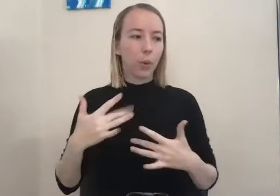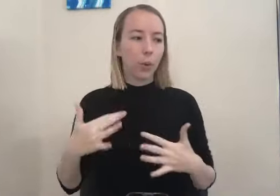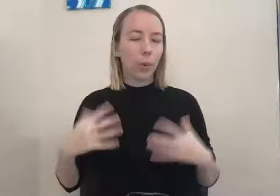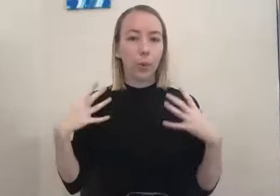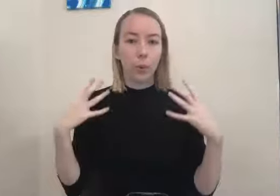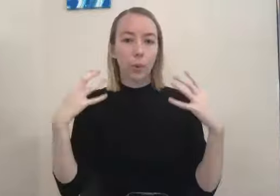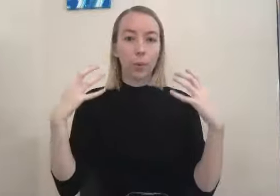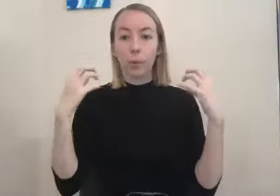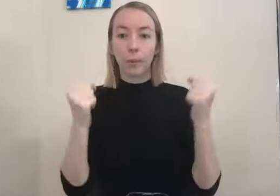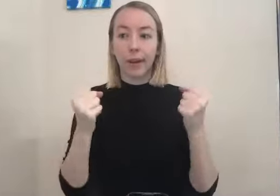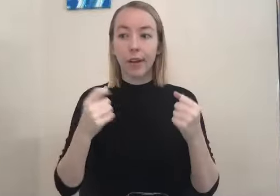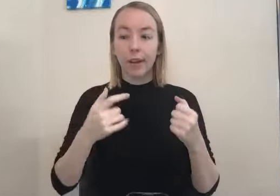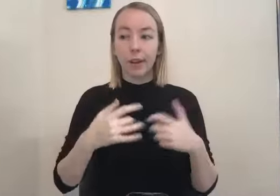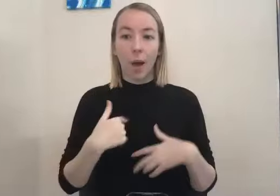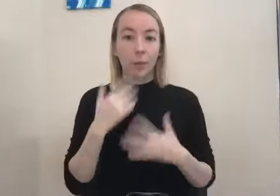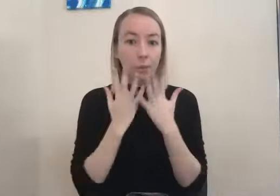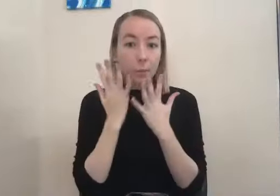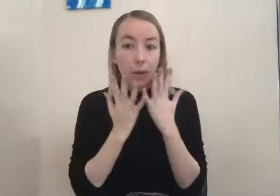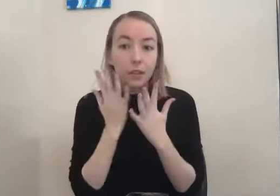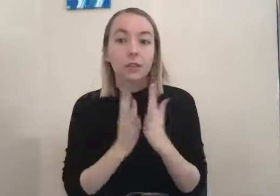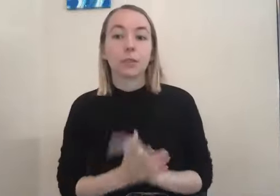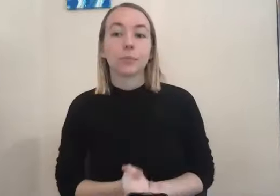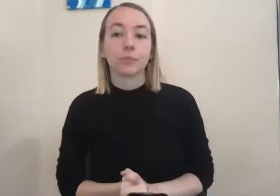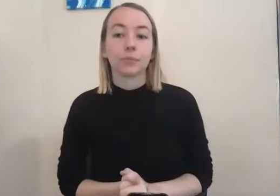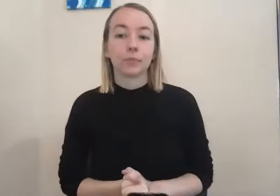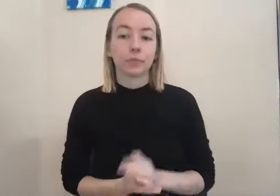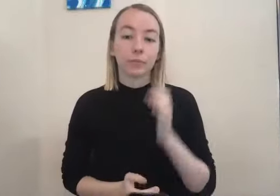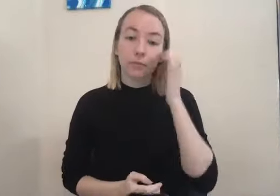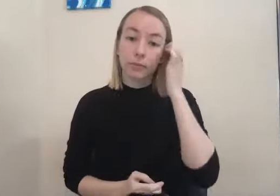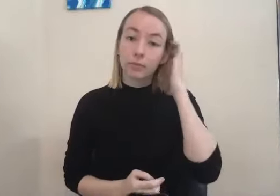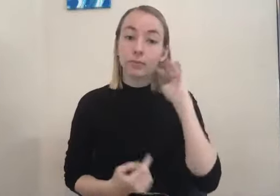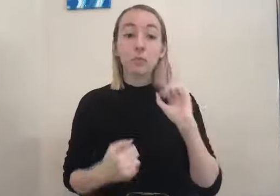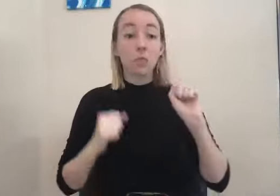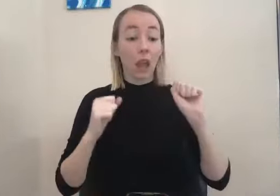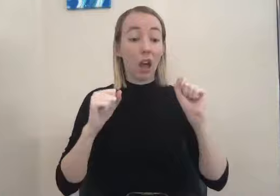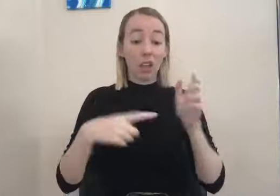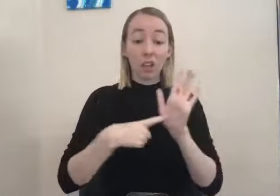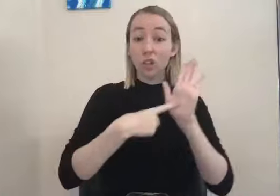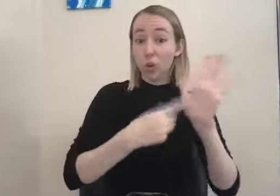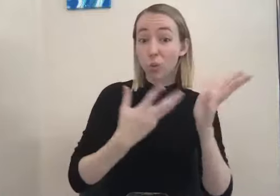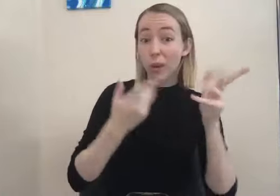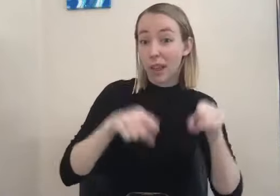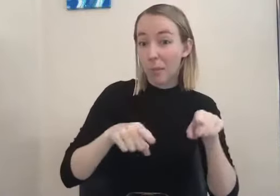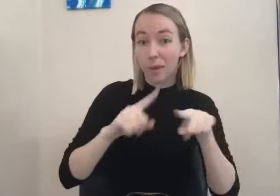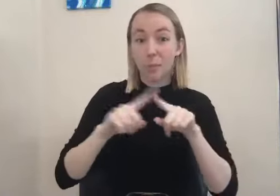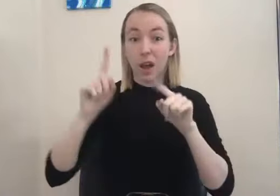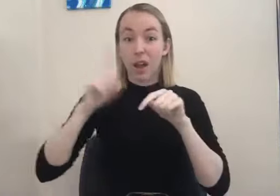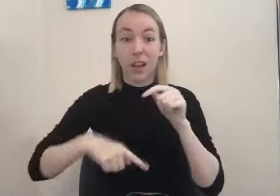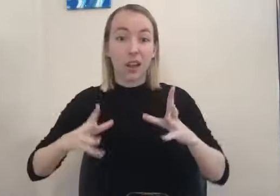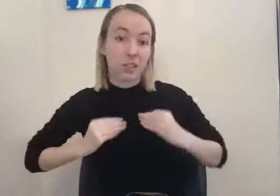me a sponsor. And I used to hear this wee woman sharing the meetings, and she was dead. She shot for the hip, right? And I loved it,